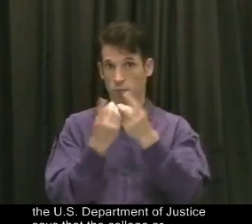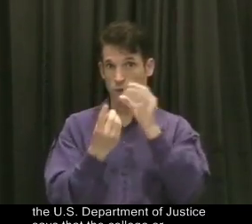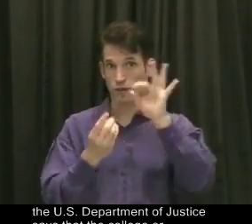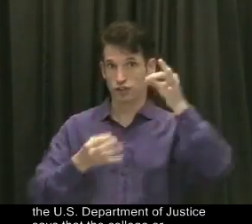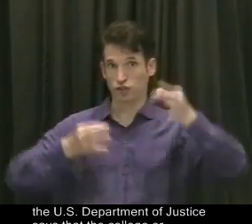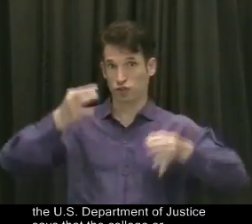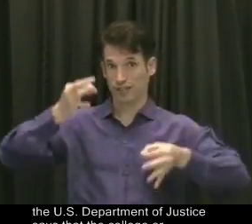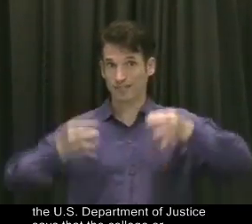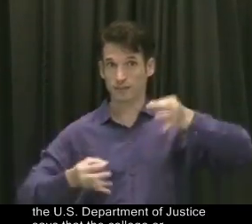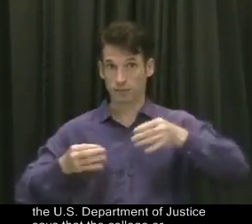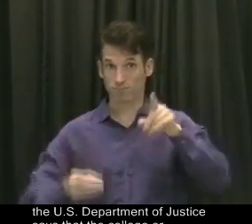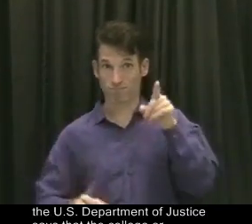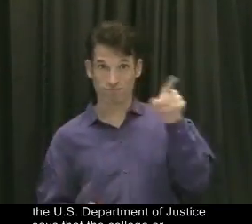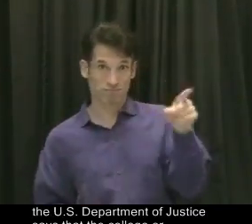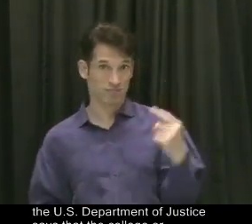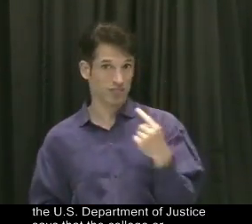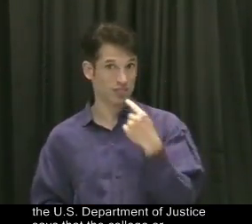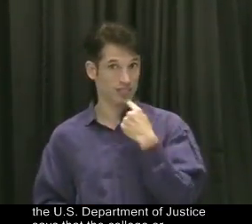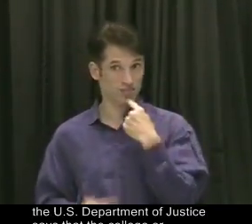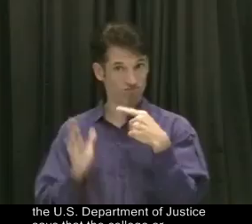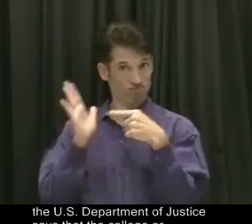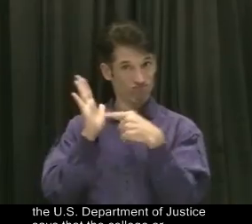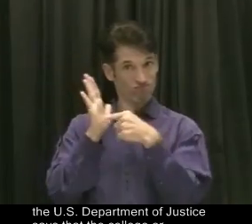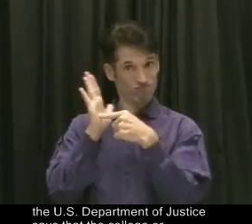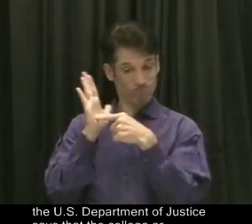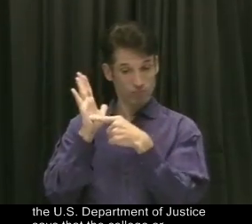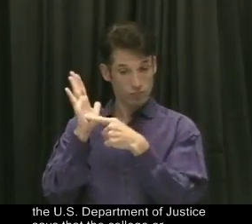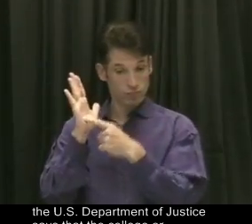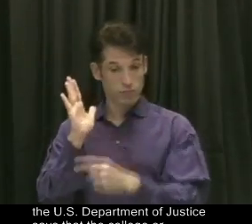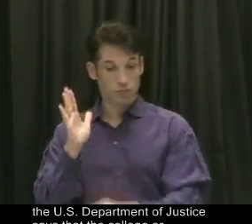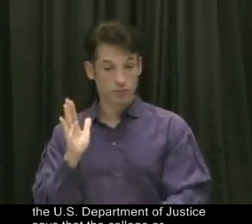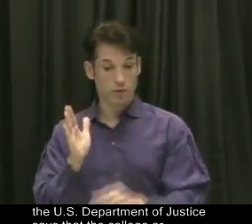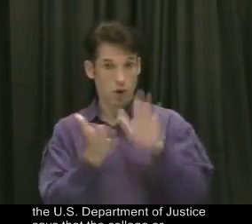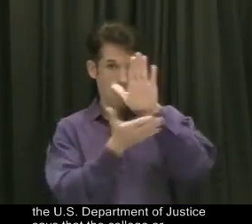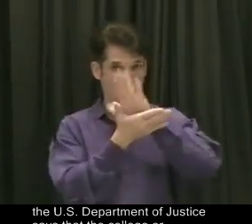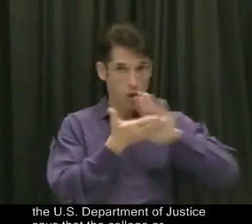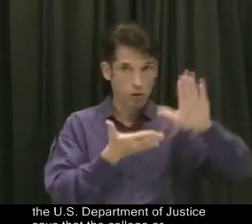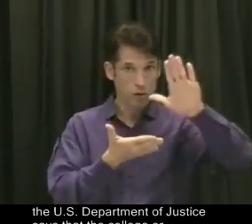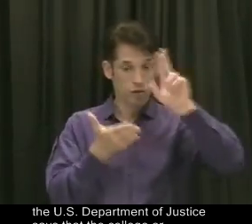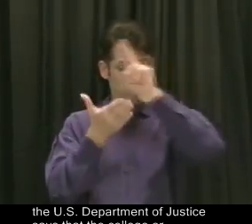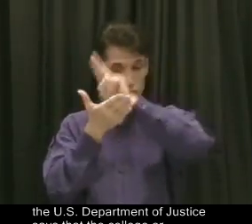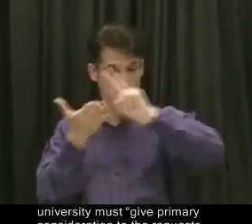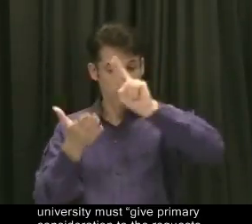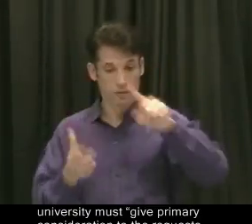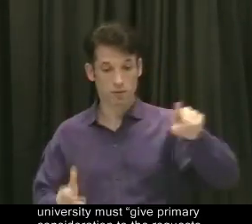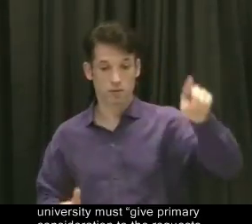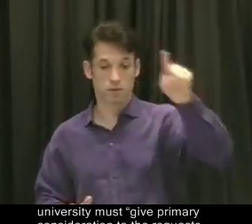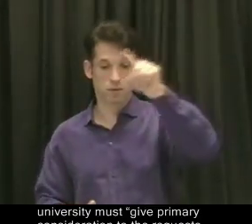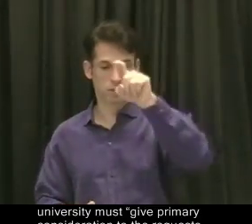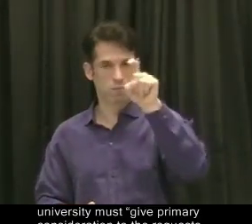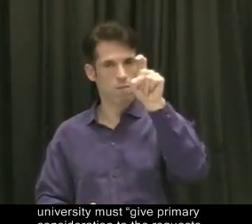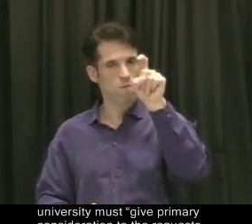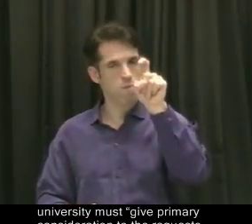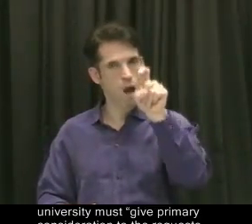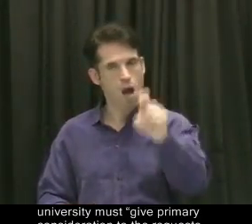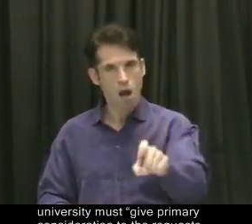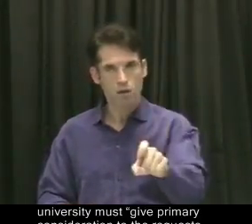the U.S. Department of Justice says that the college or university must give,